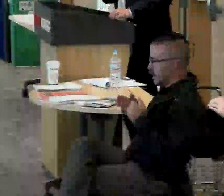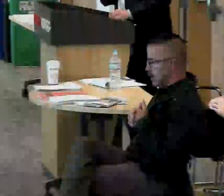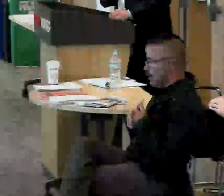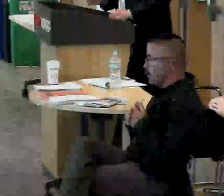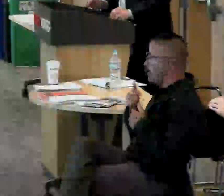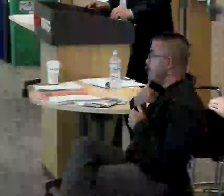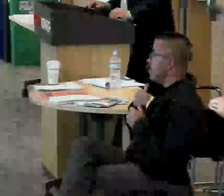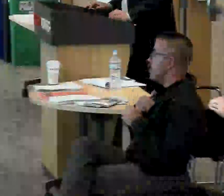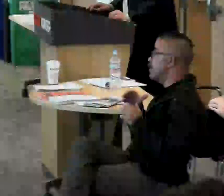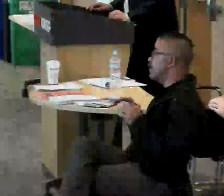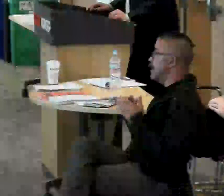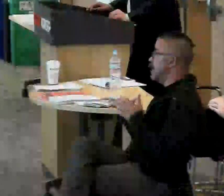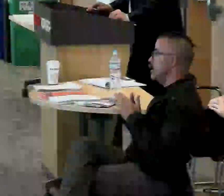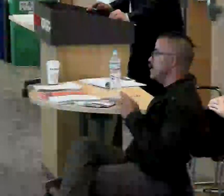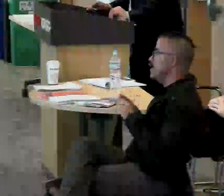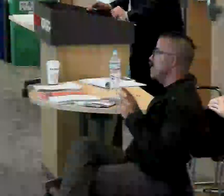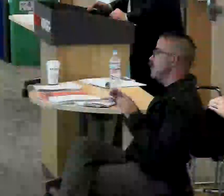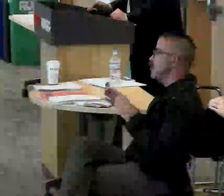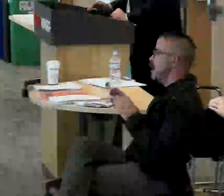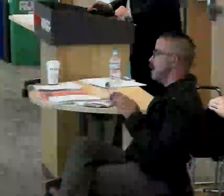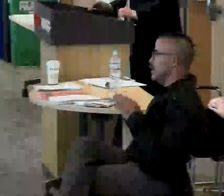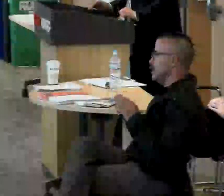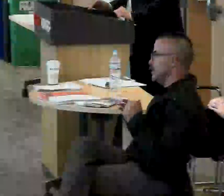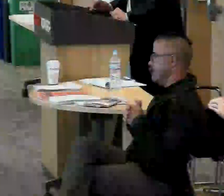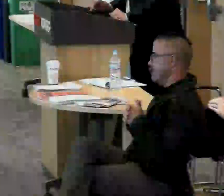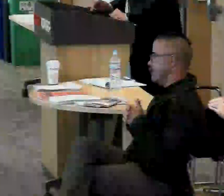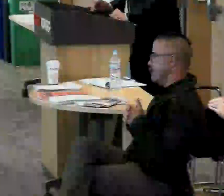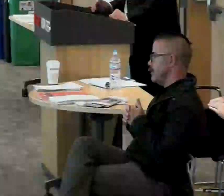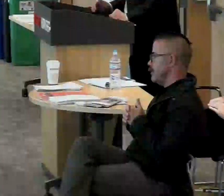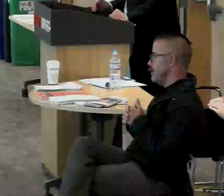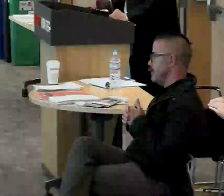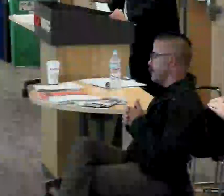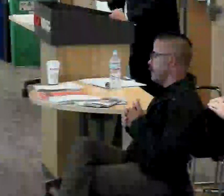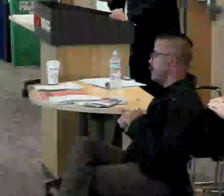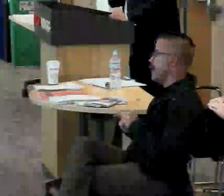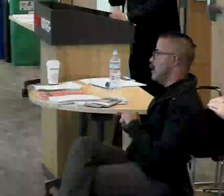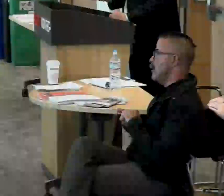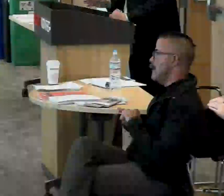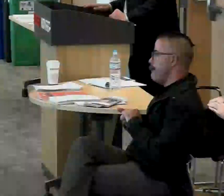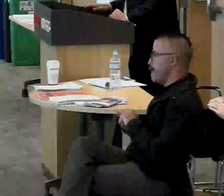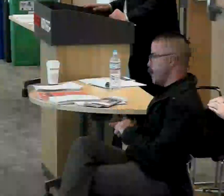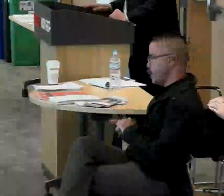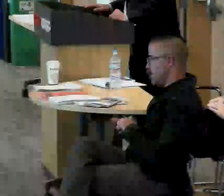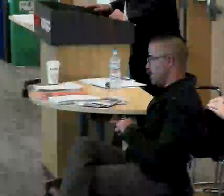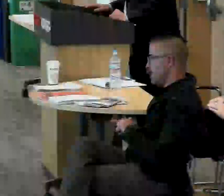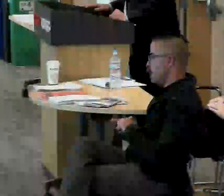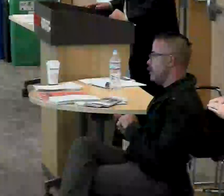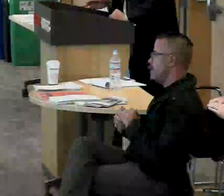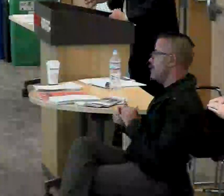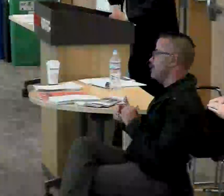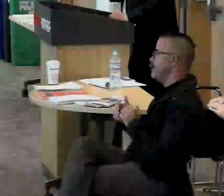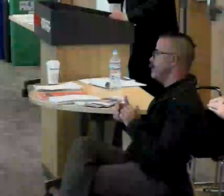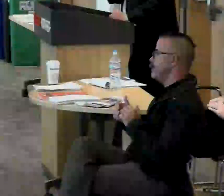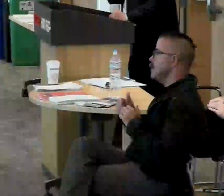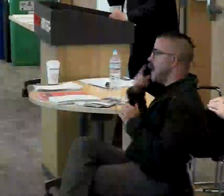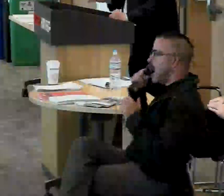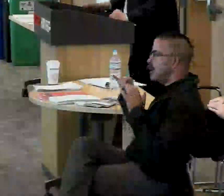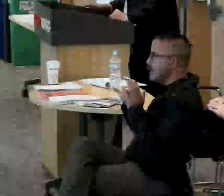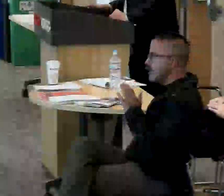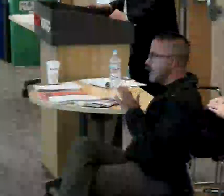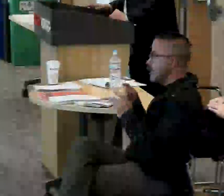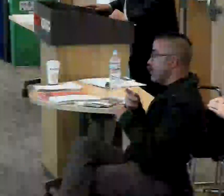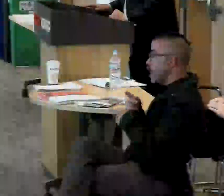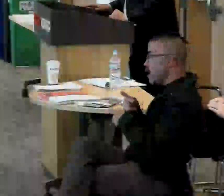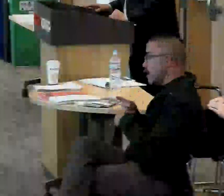this through a number of different ways. Partnerships, enhancing resources that we currently offer, identifying products and